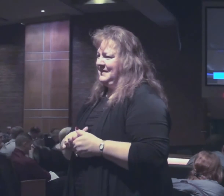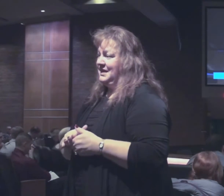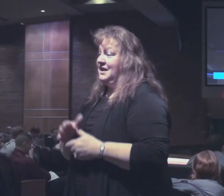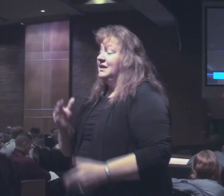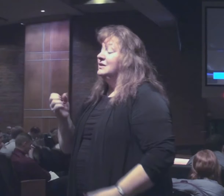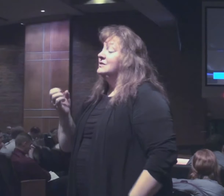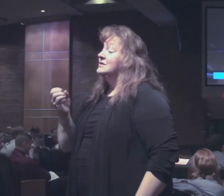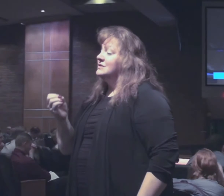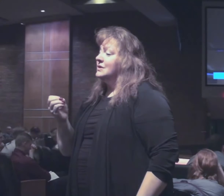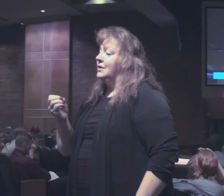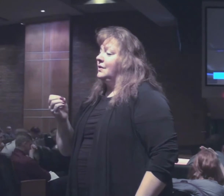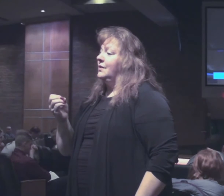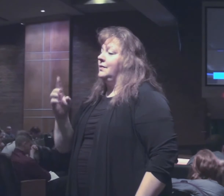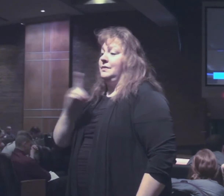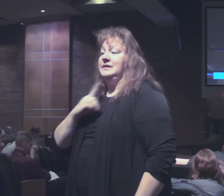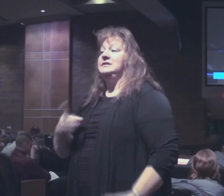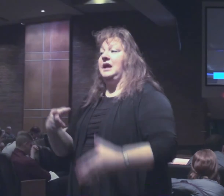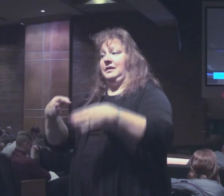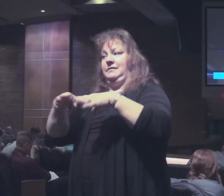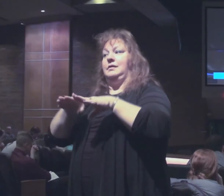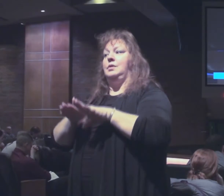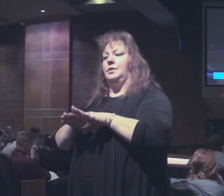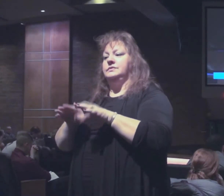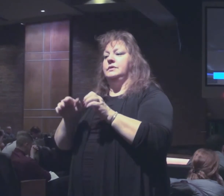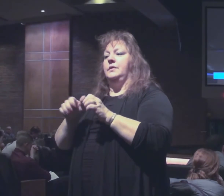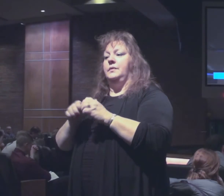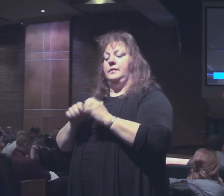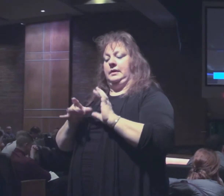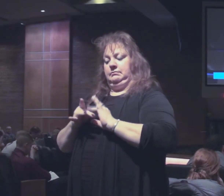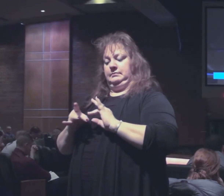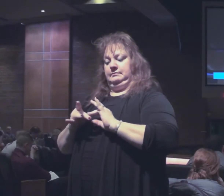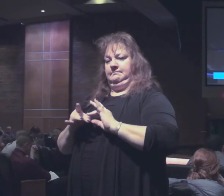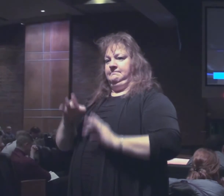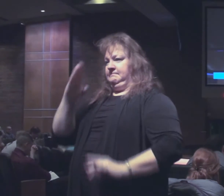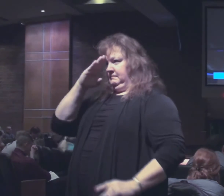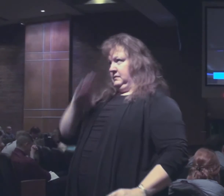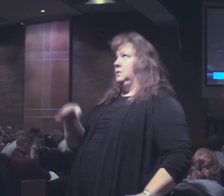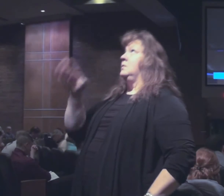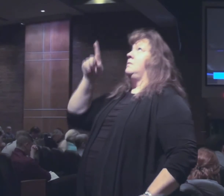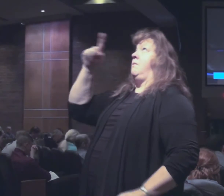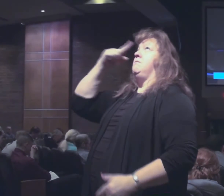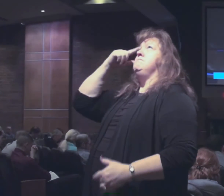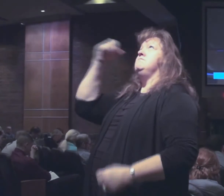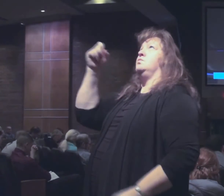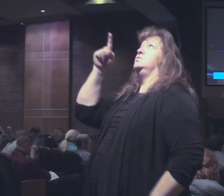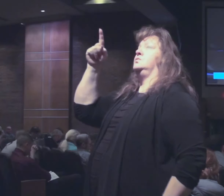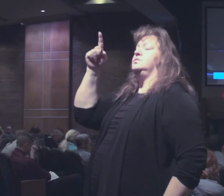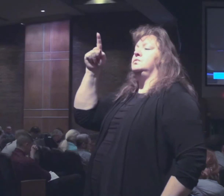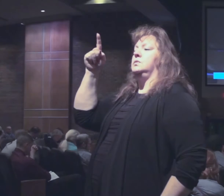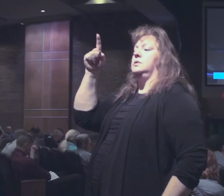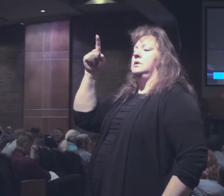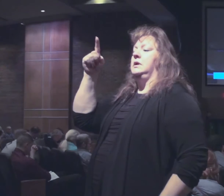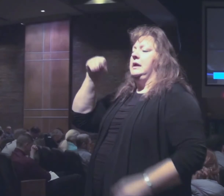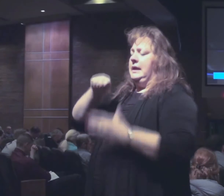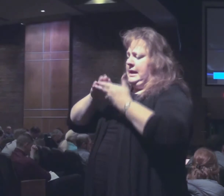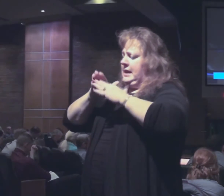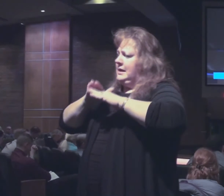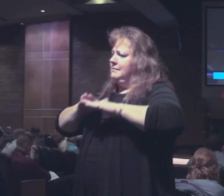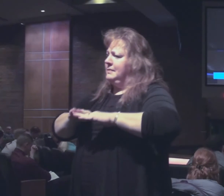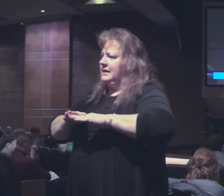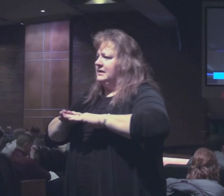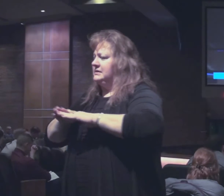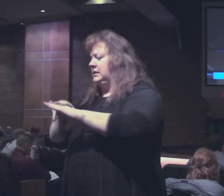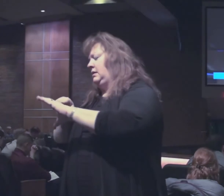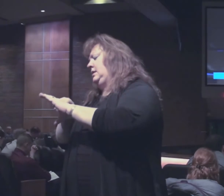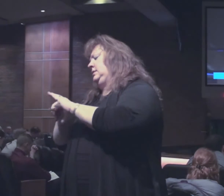And so David closes with a statement of his confident trust in the Lord. In peace I will both